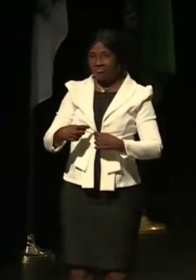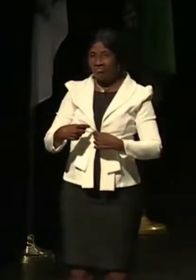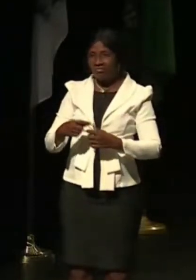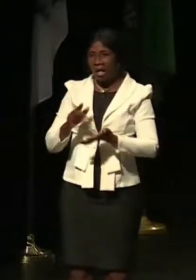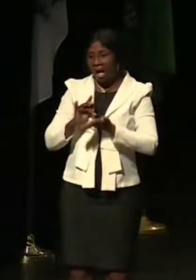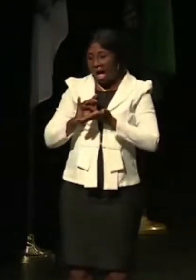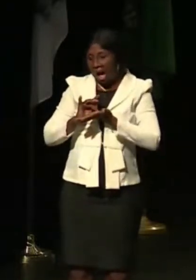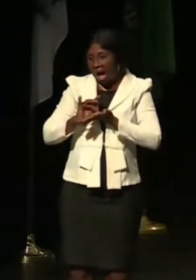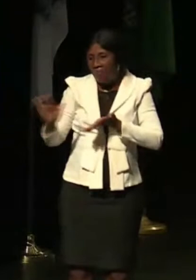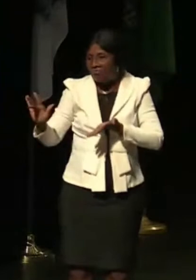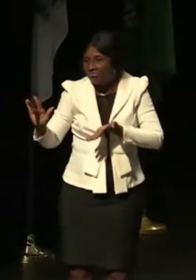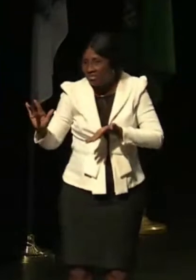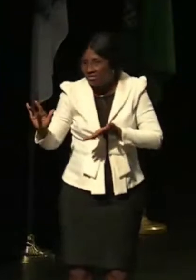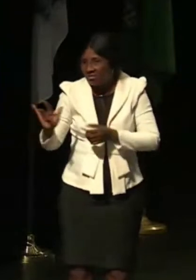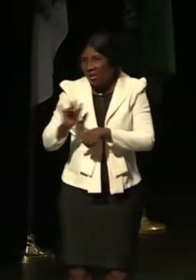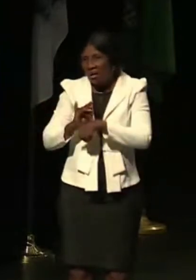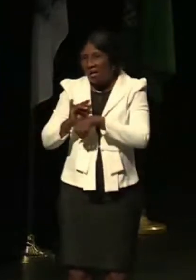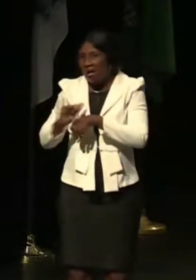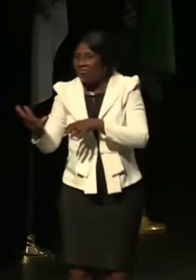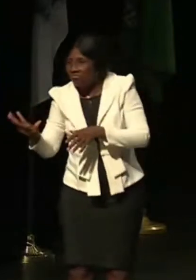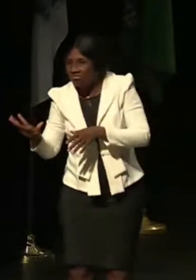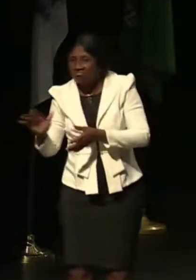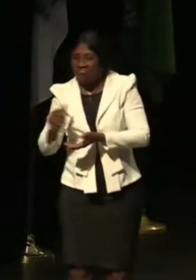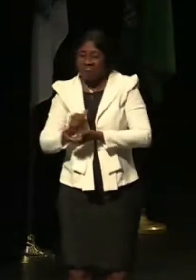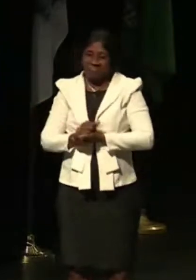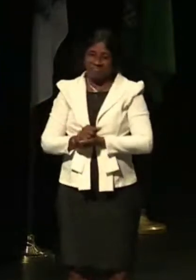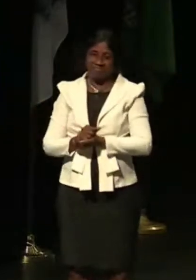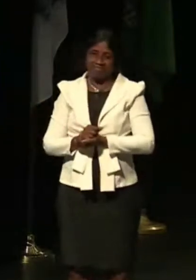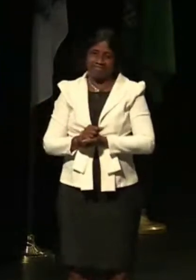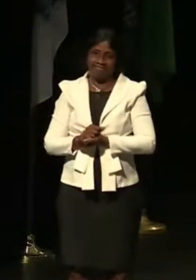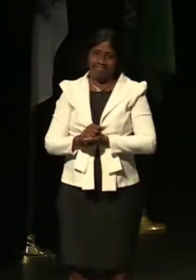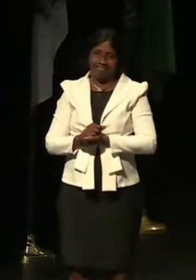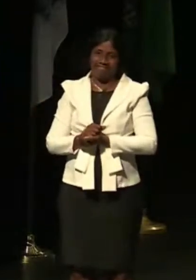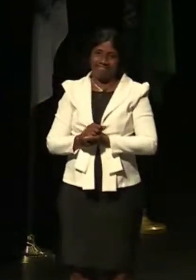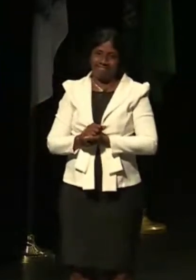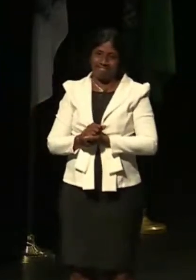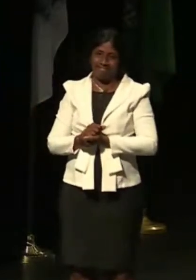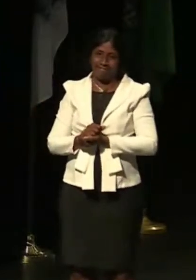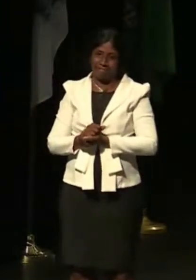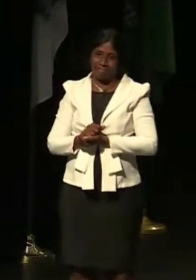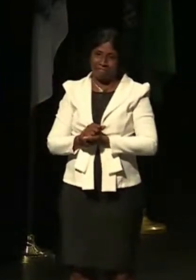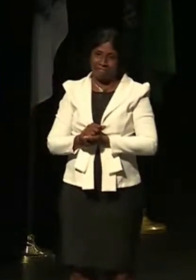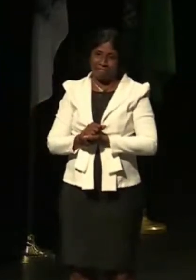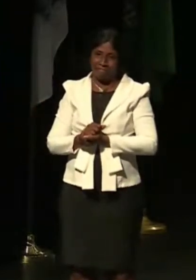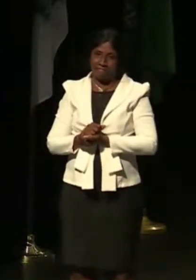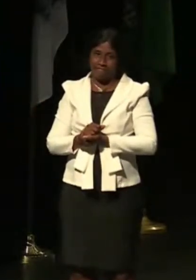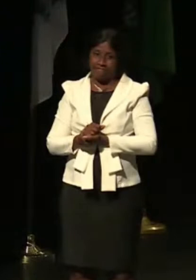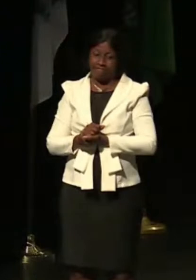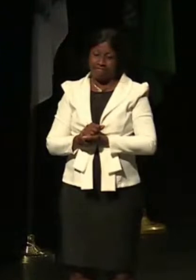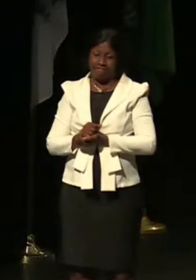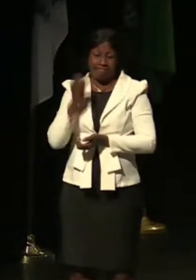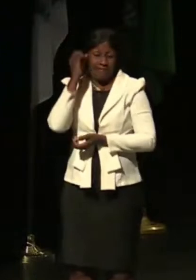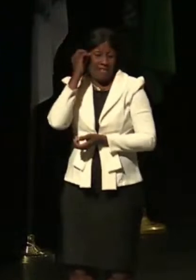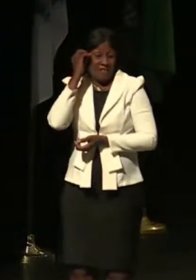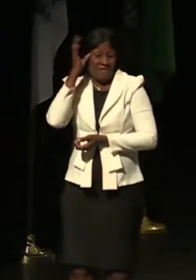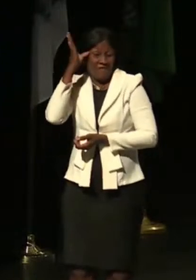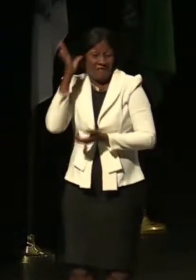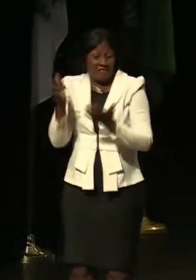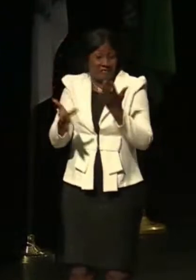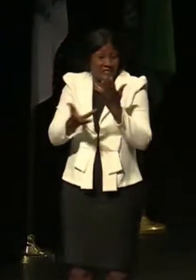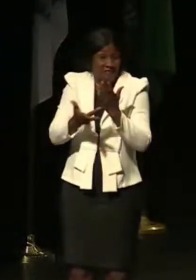desolate, uncultivated landscape. And as much as we have done with knowledge and